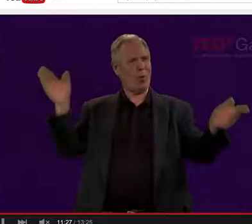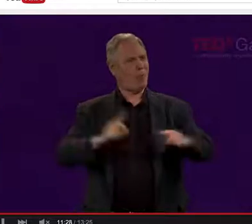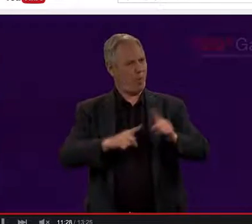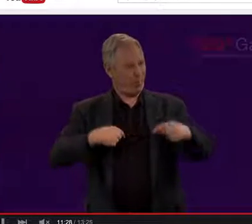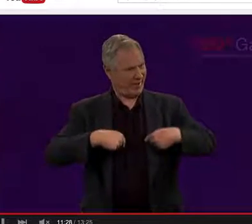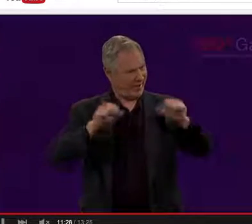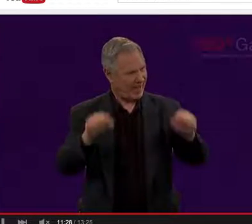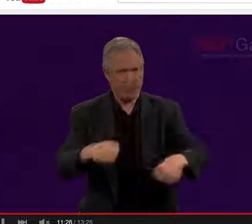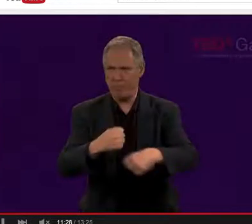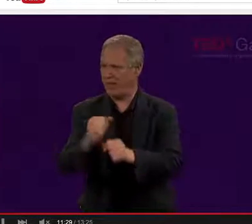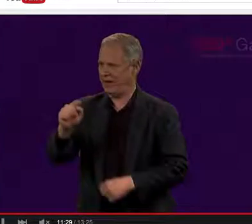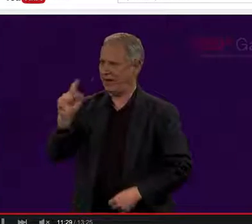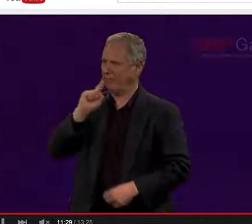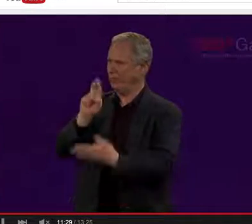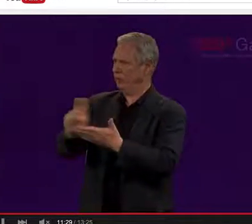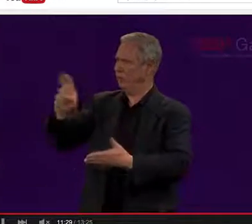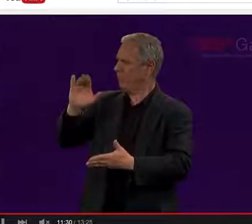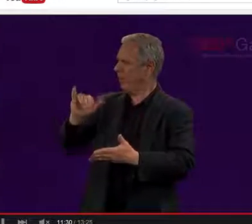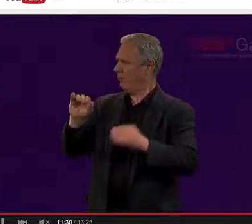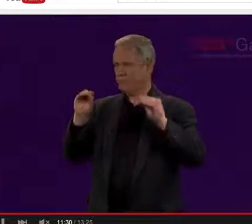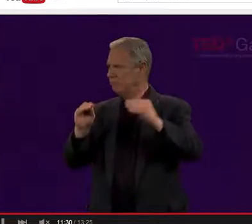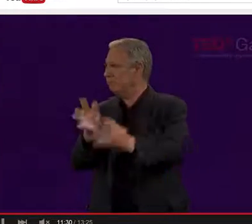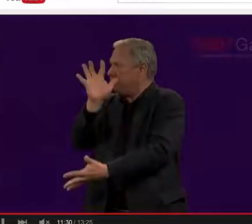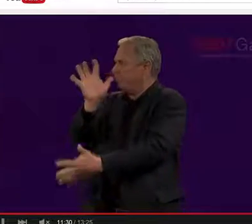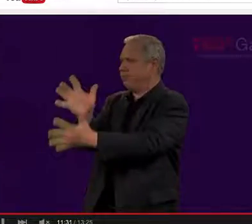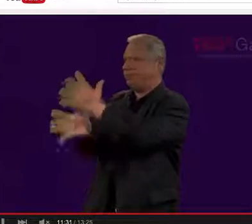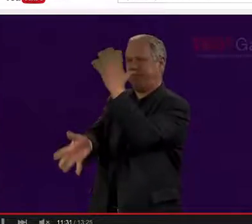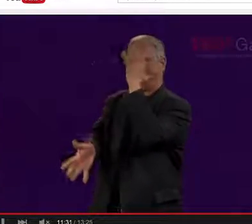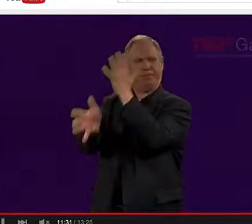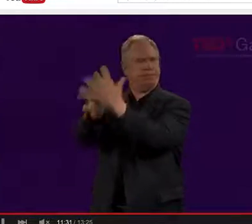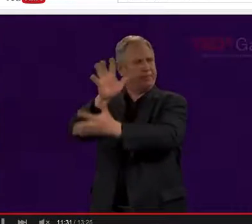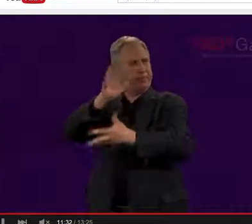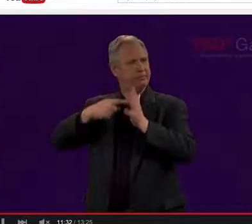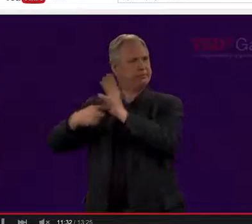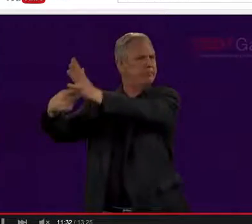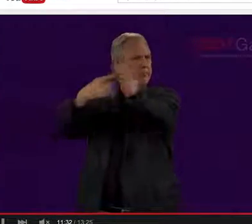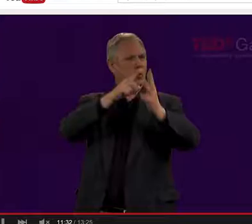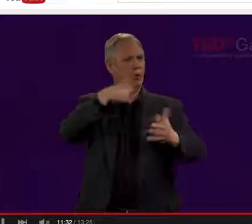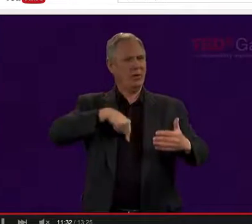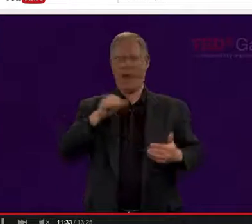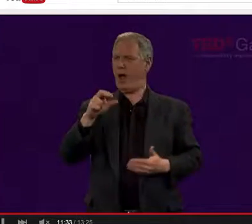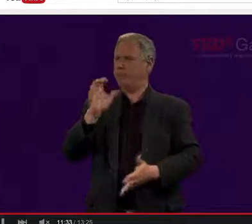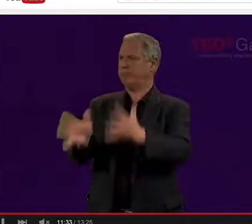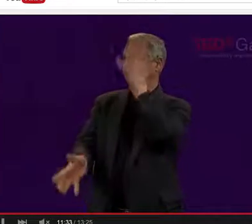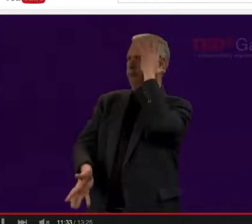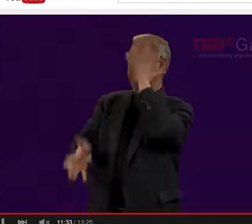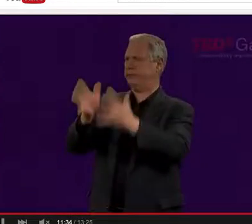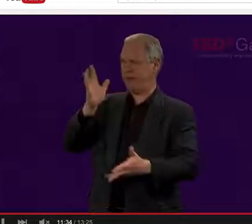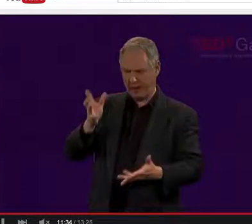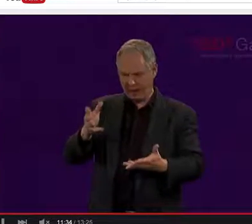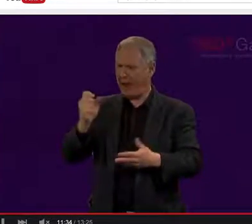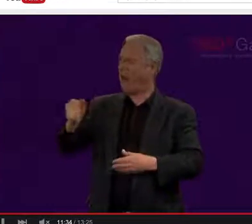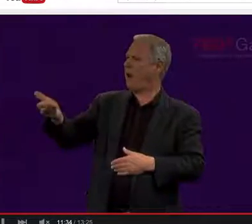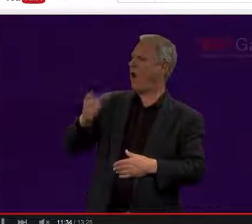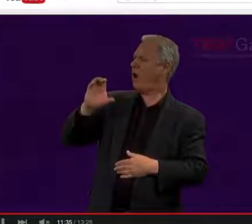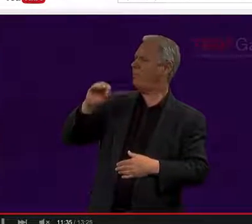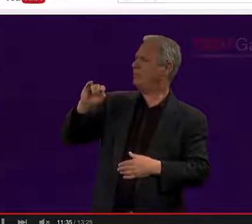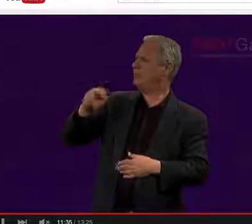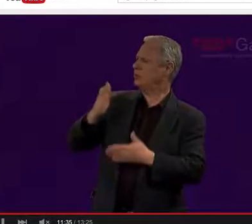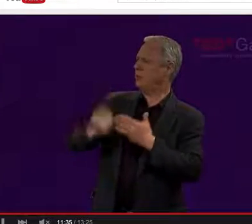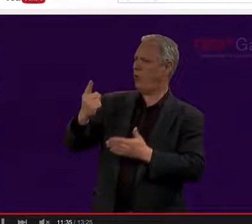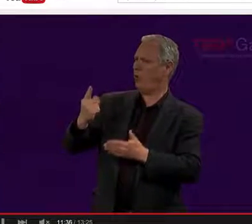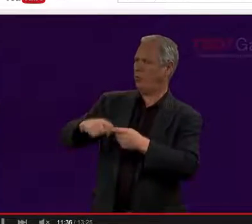never know. We don't know, right? Can we? Can it be possible? With the hand shapes, the shadows, hand shadows,